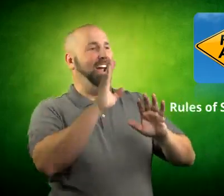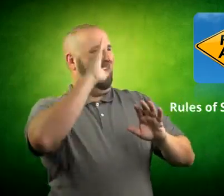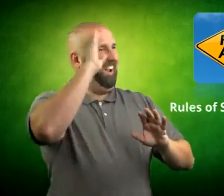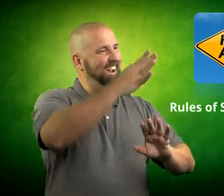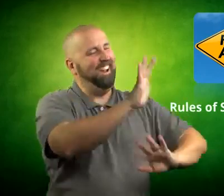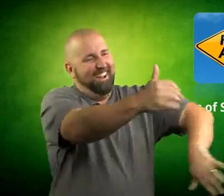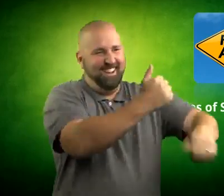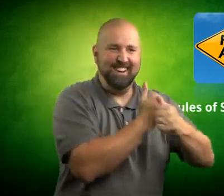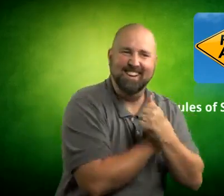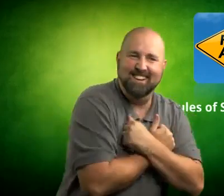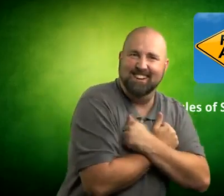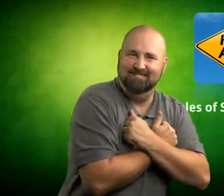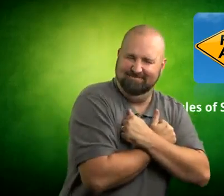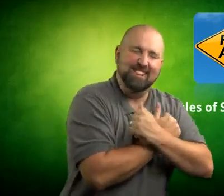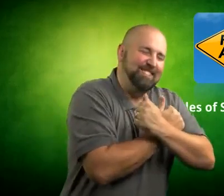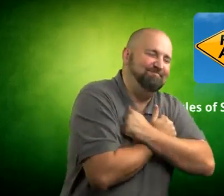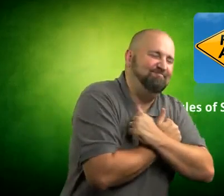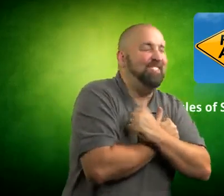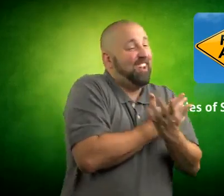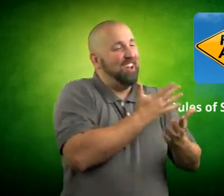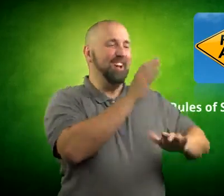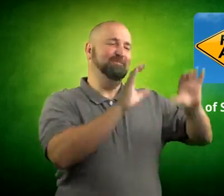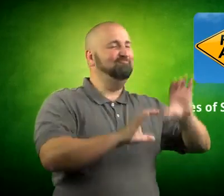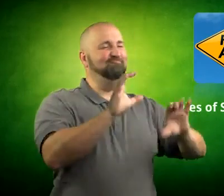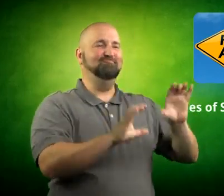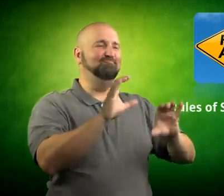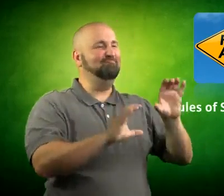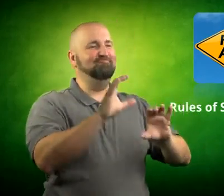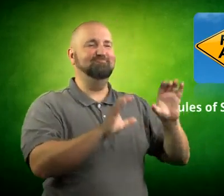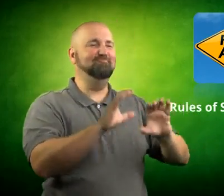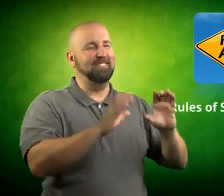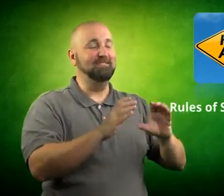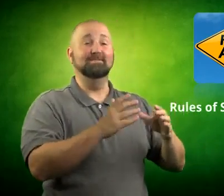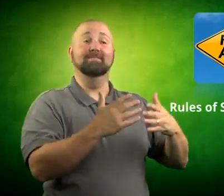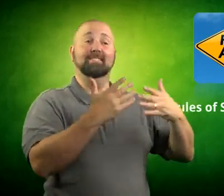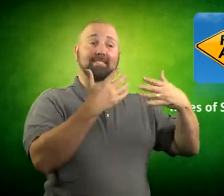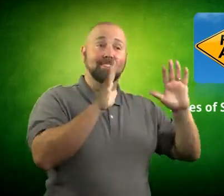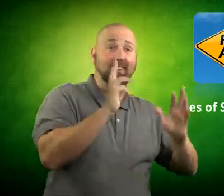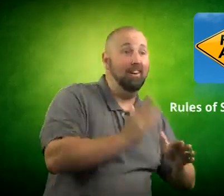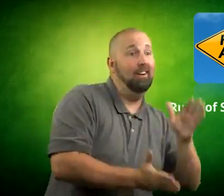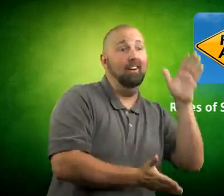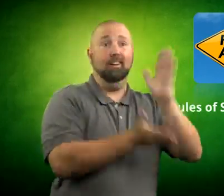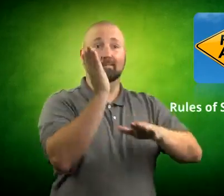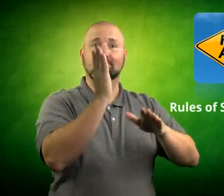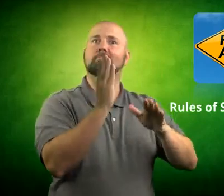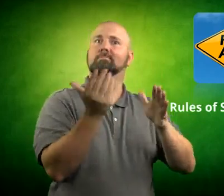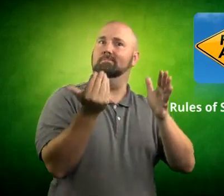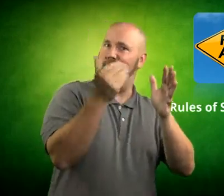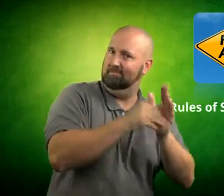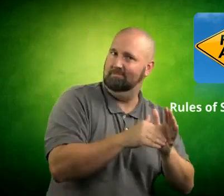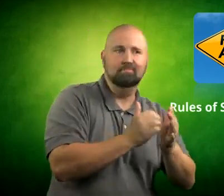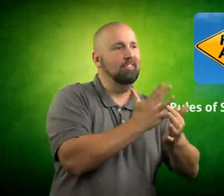with some friends. I would typically start the conversation with a hug and end the conversation with a quick